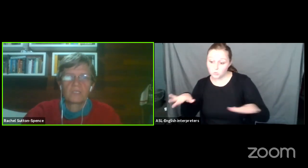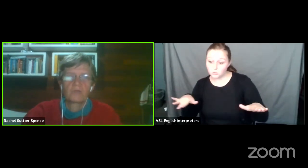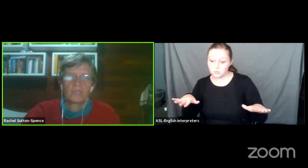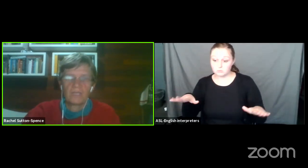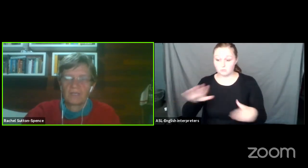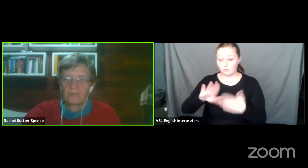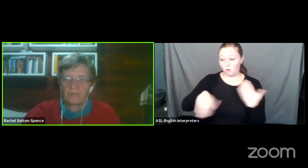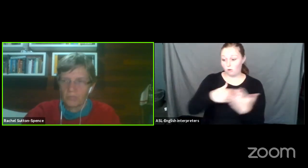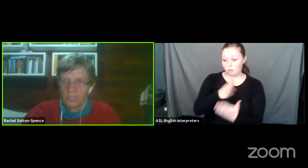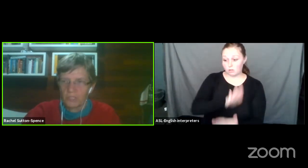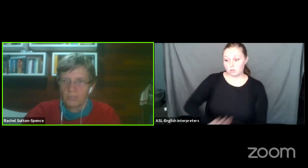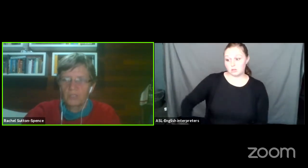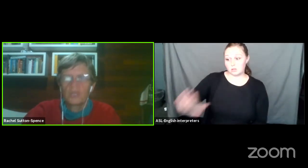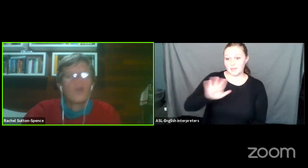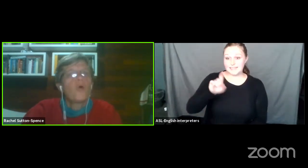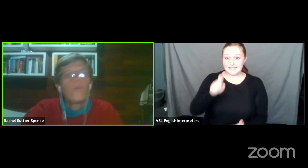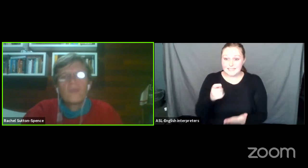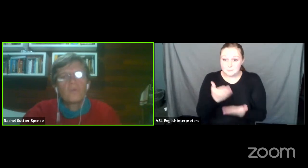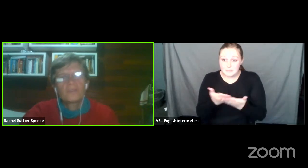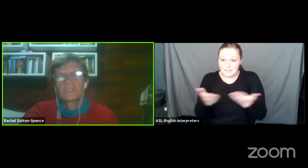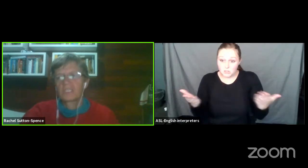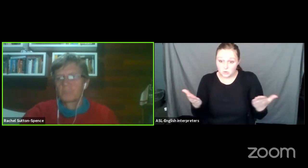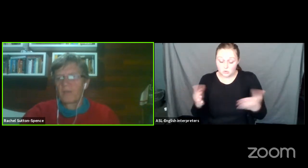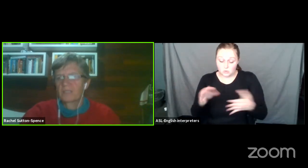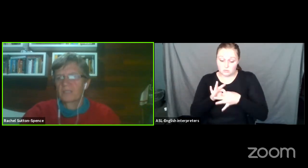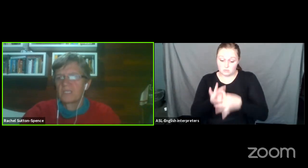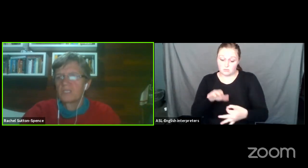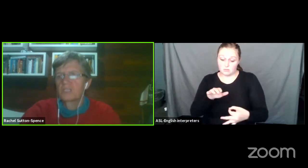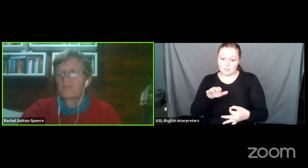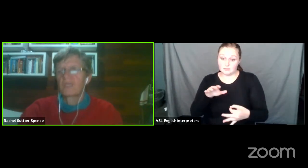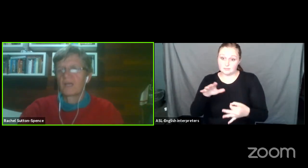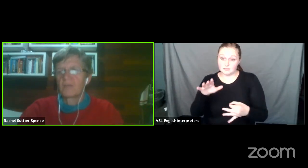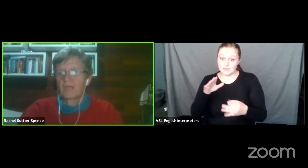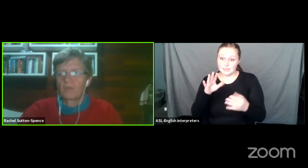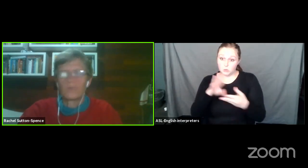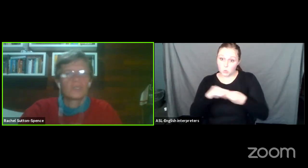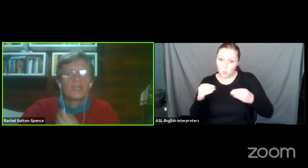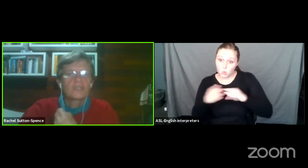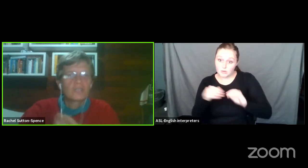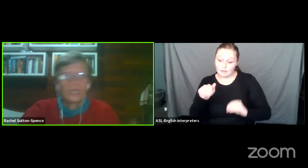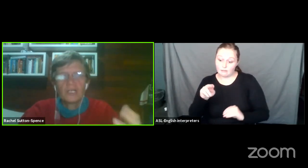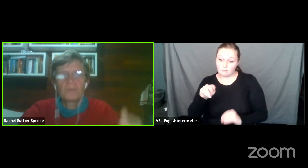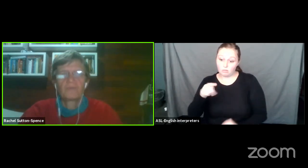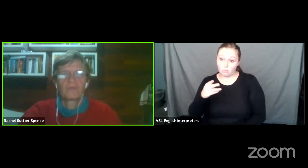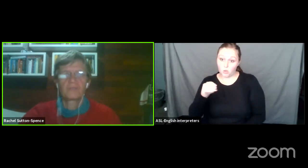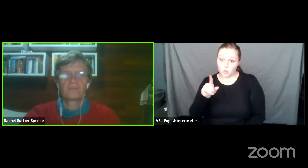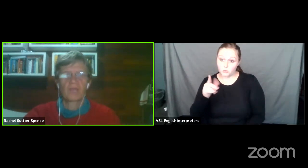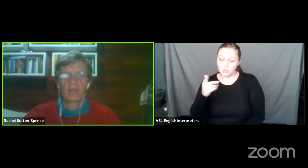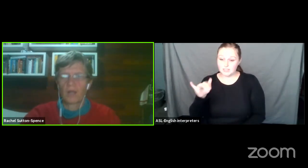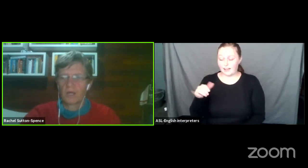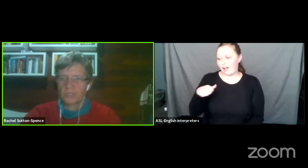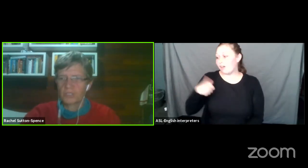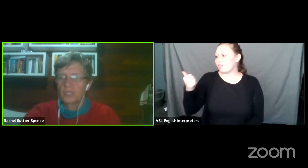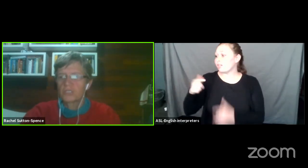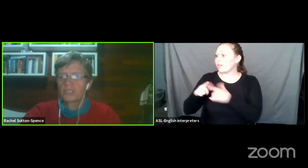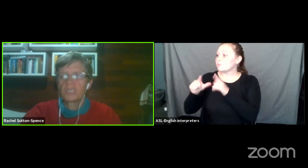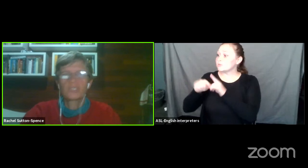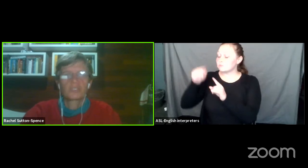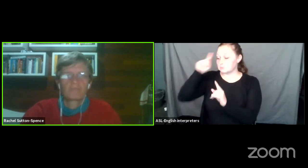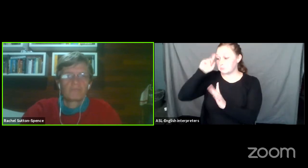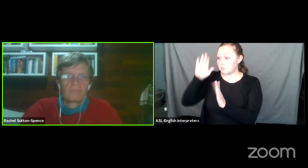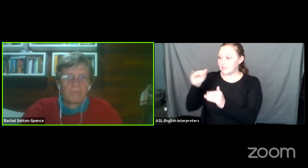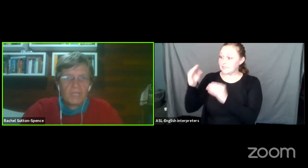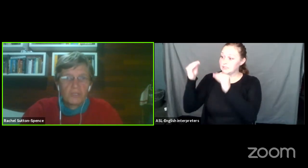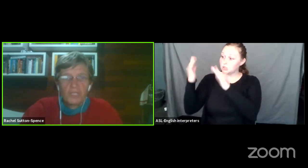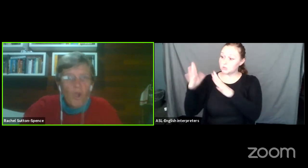this material in anthologies. We wouldn't expect teachers of any other language to turn up in front of their class to